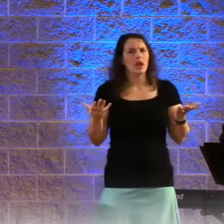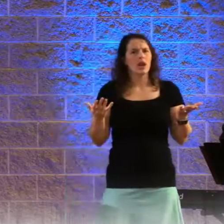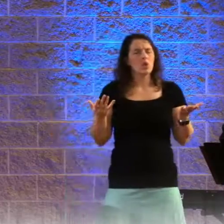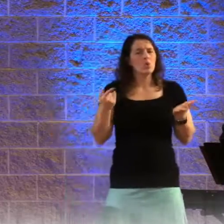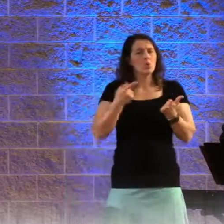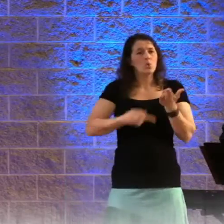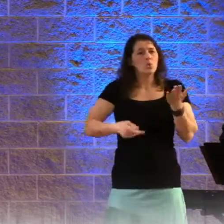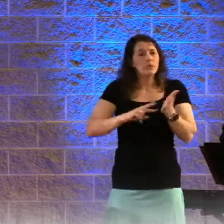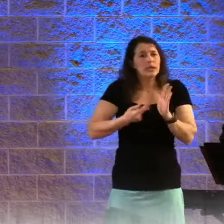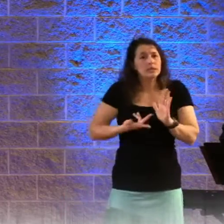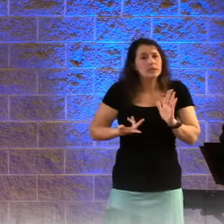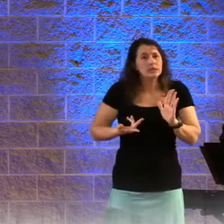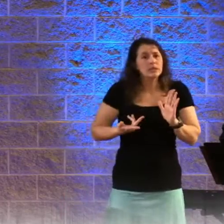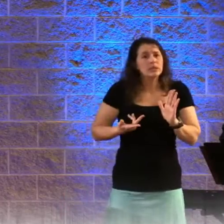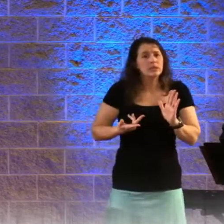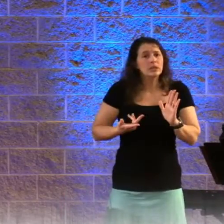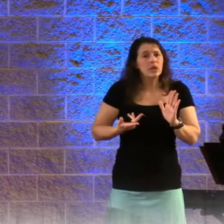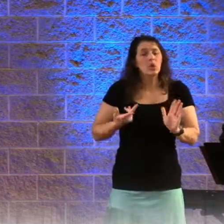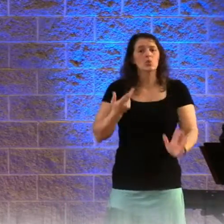Repentance.